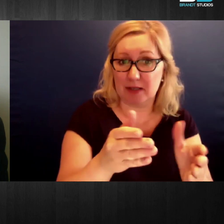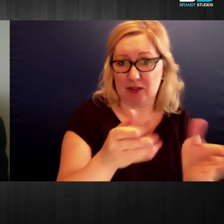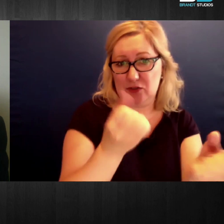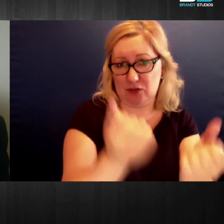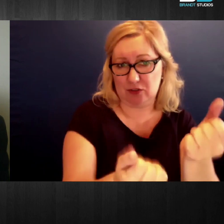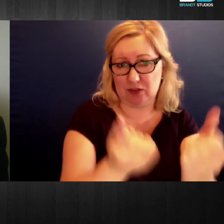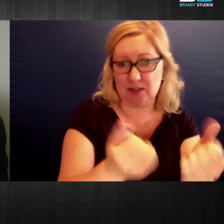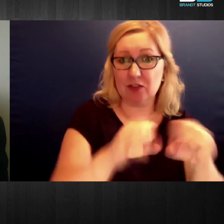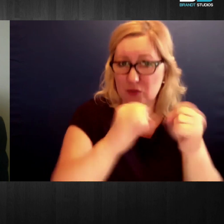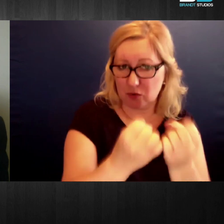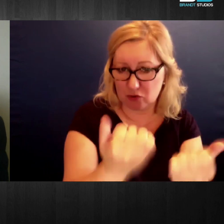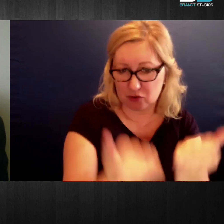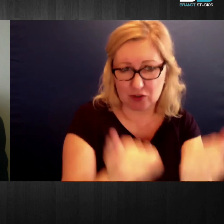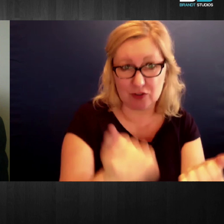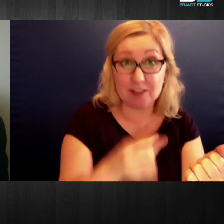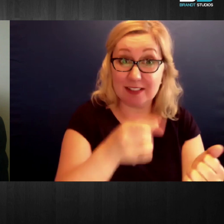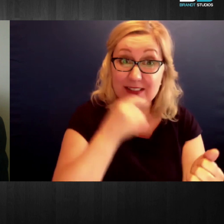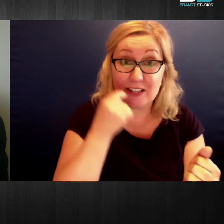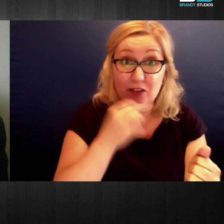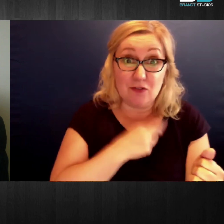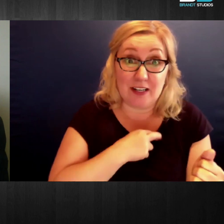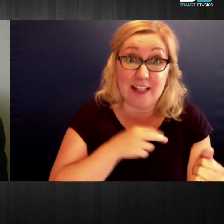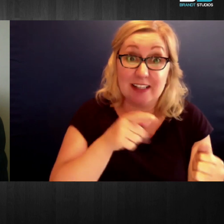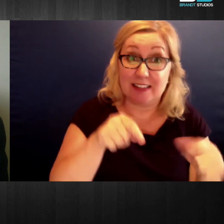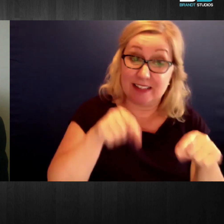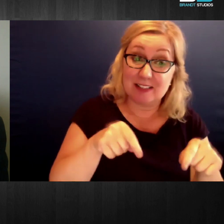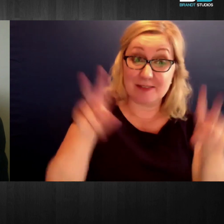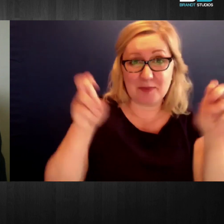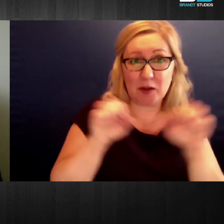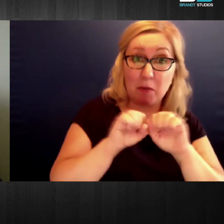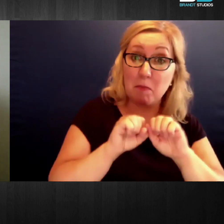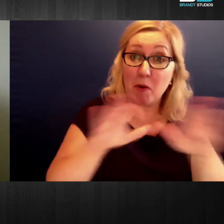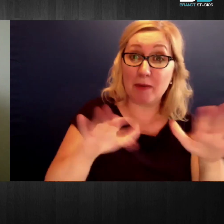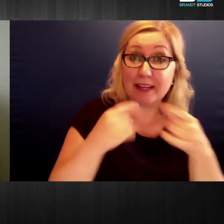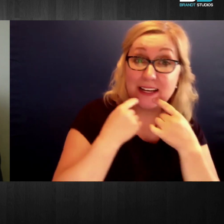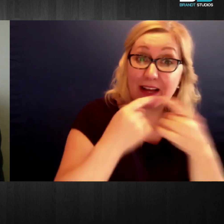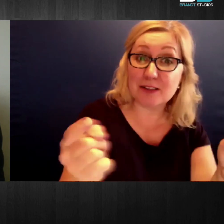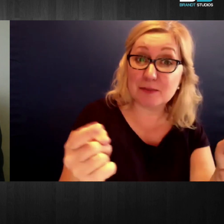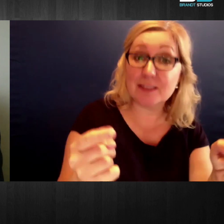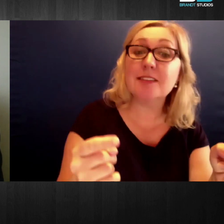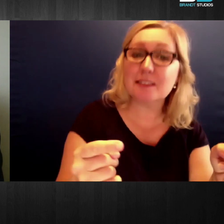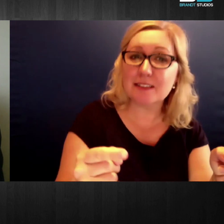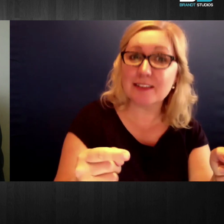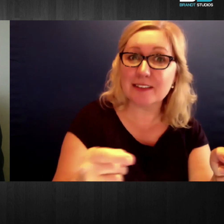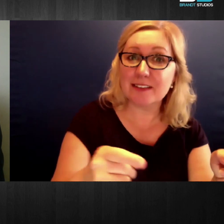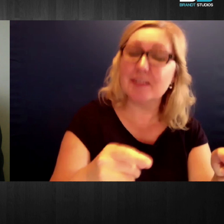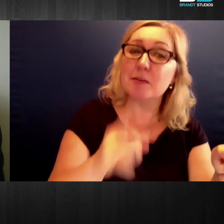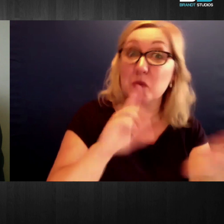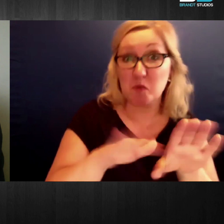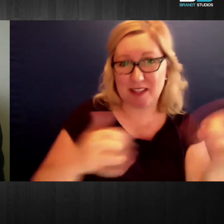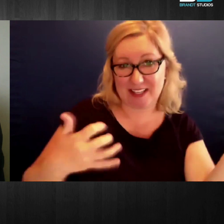have been at the core of our humanity for nearly all of our existence. They're inherently part of who we are and who we want to